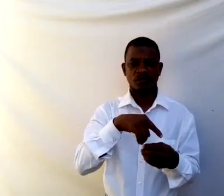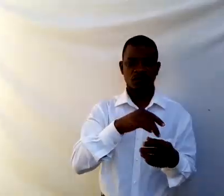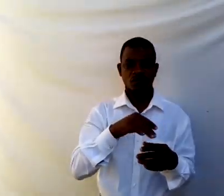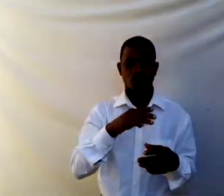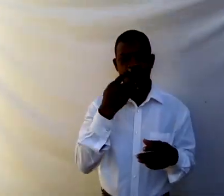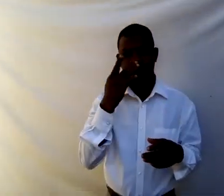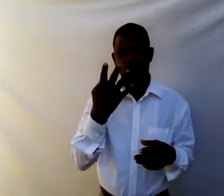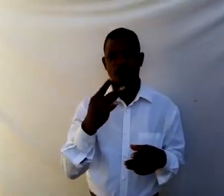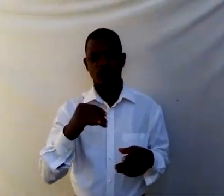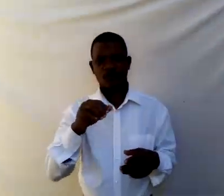forearm.